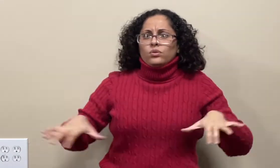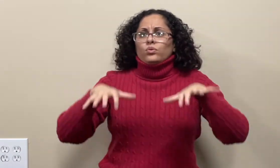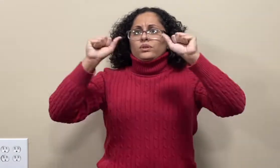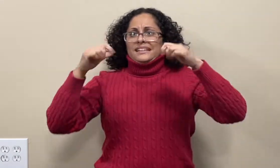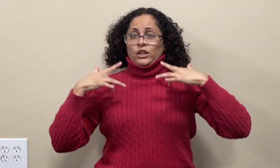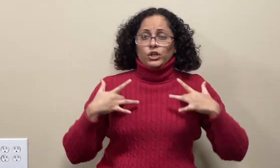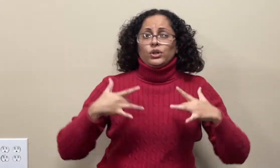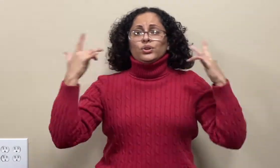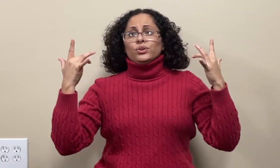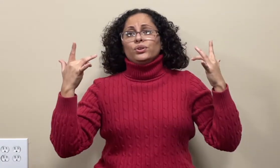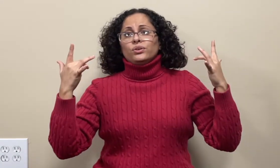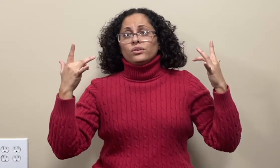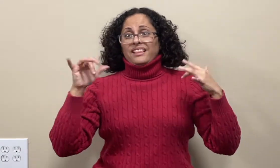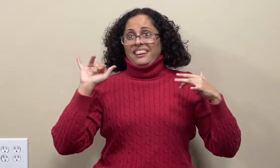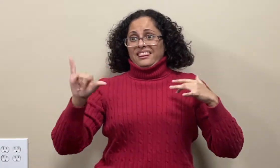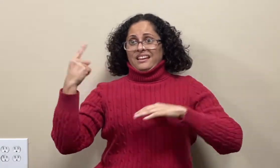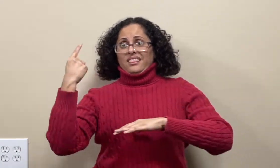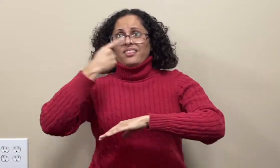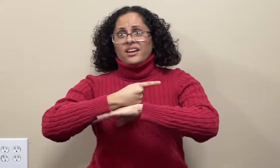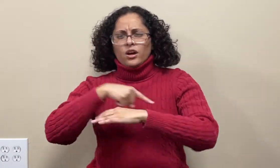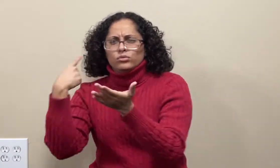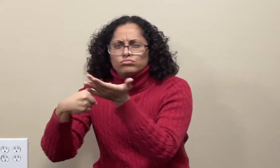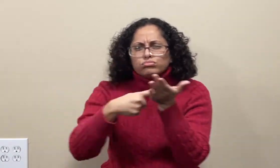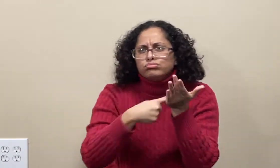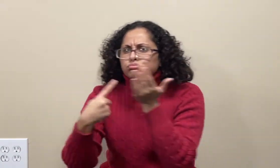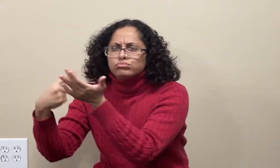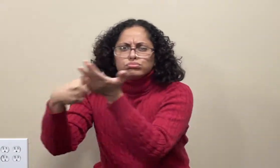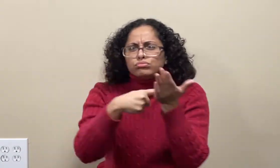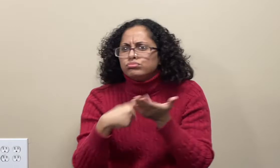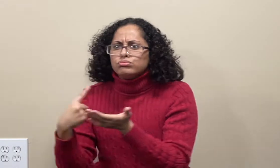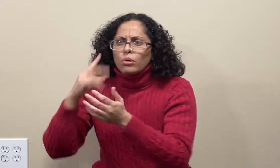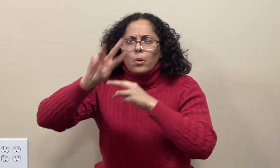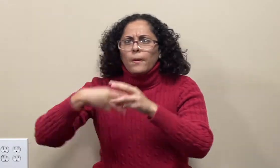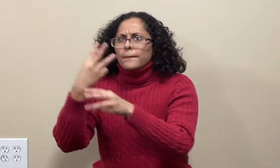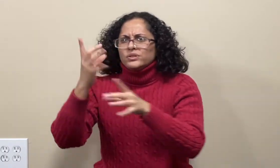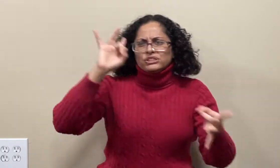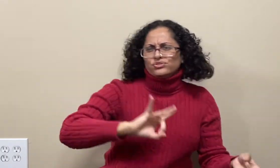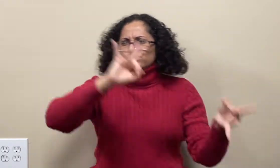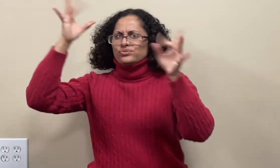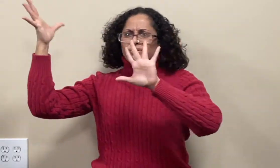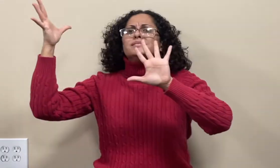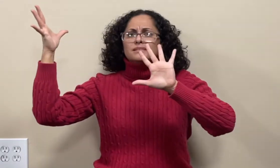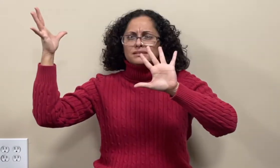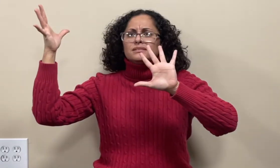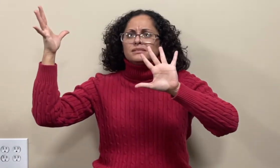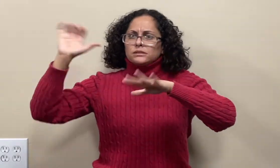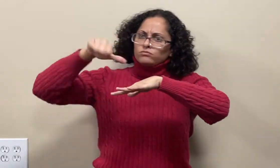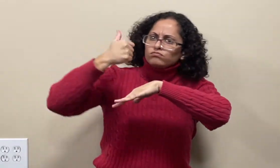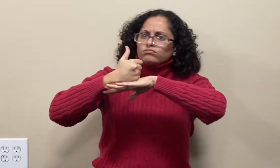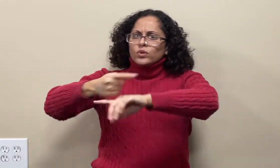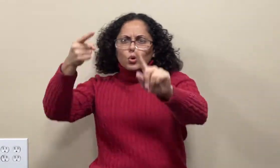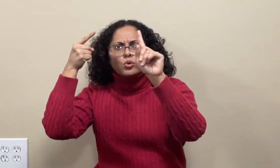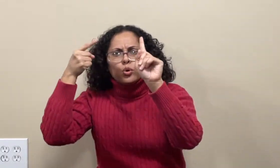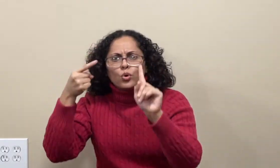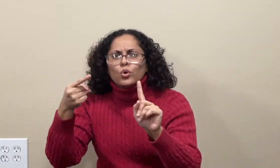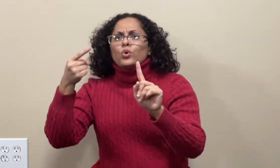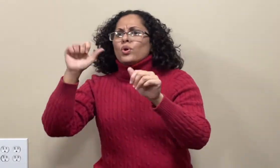host events on World Deaf Refugee Day discussing the World Deaf Refugee Crisis, future goals surrounding the topic, and how to make